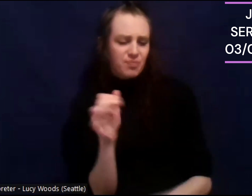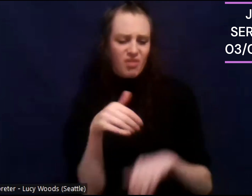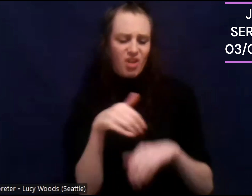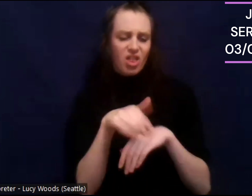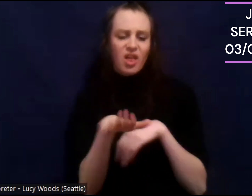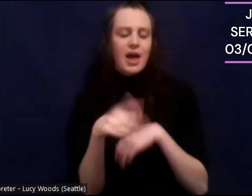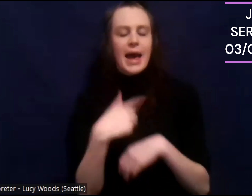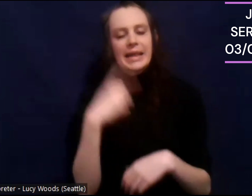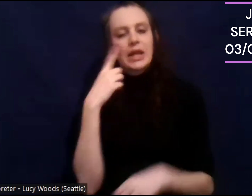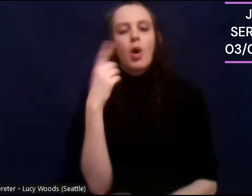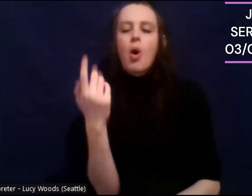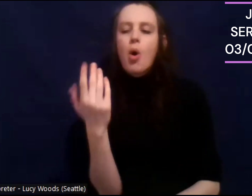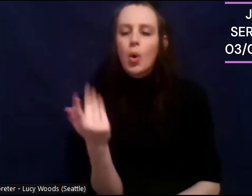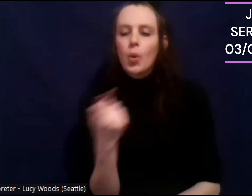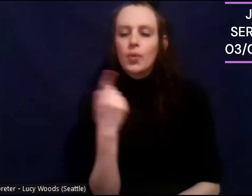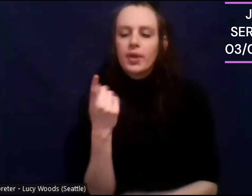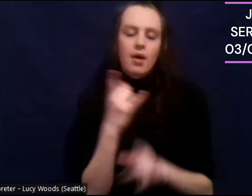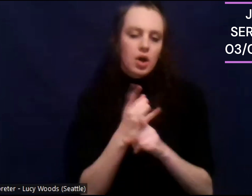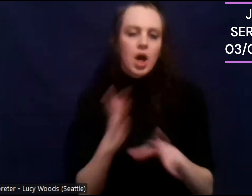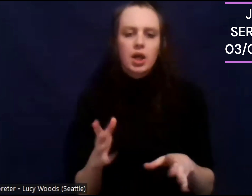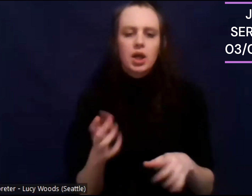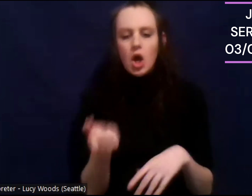can understand that crazy duality.